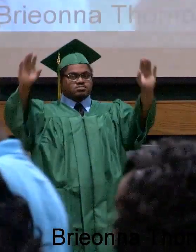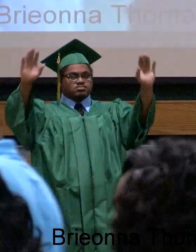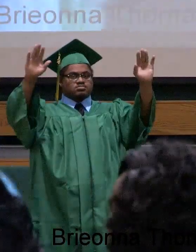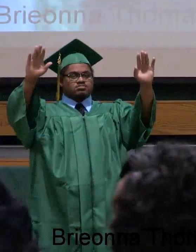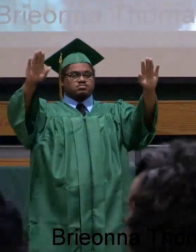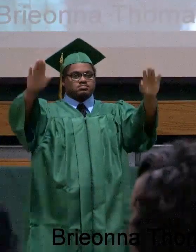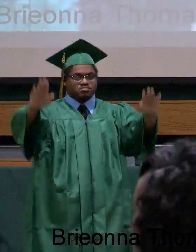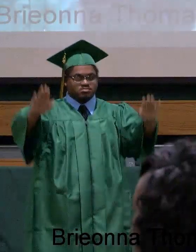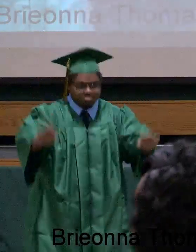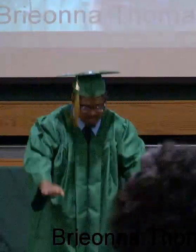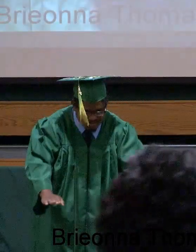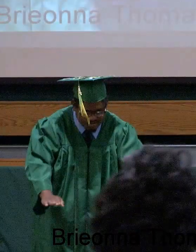You may be seated.